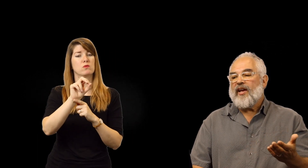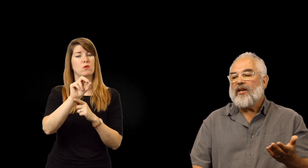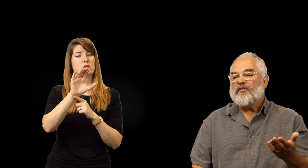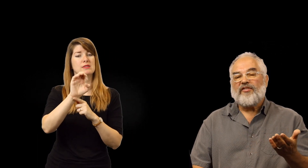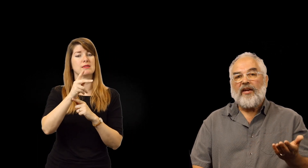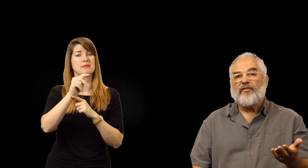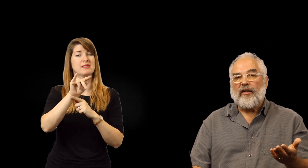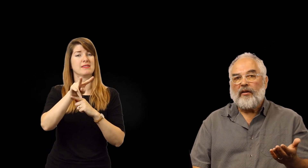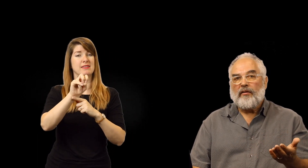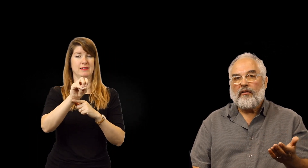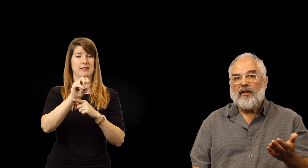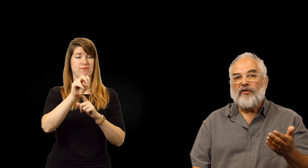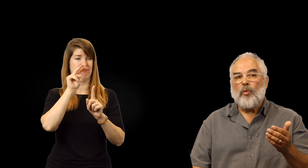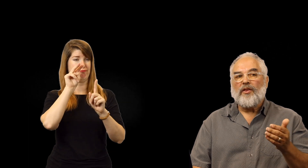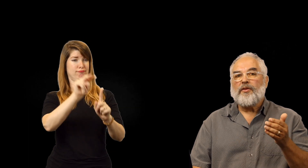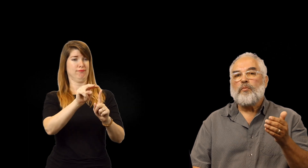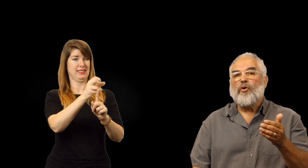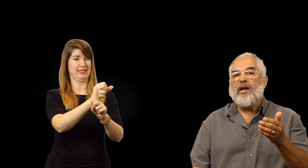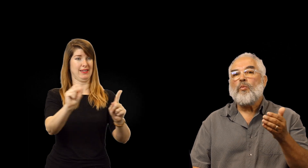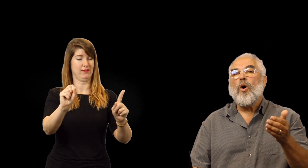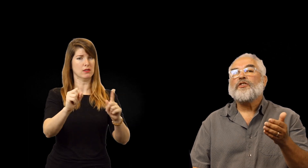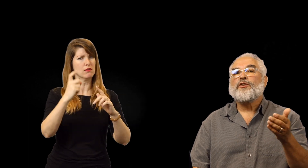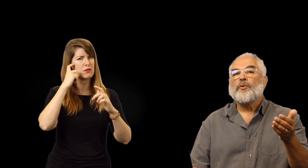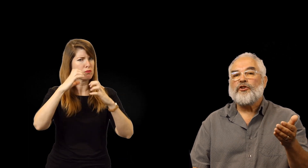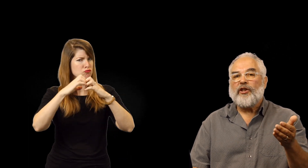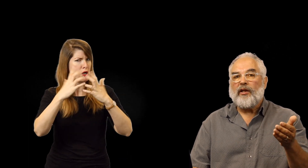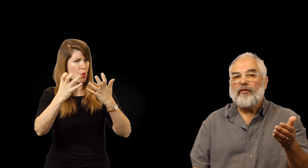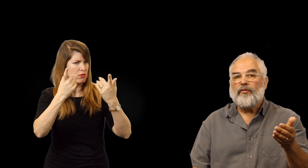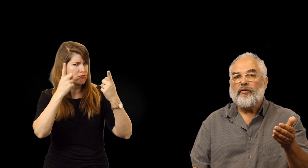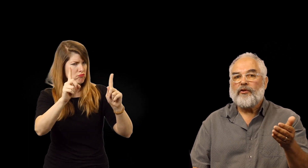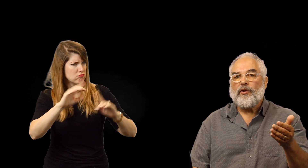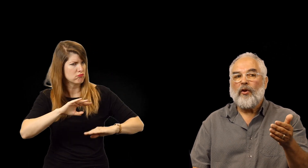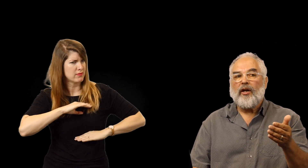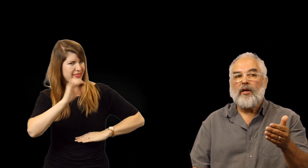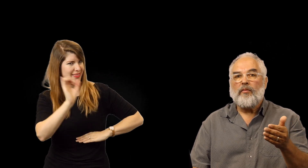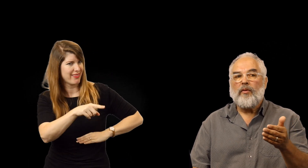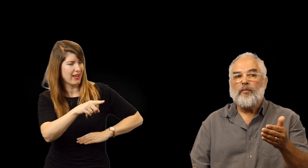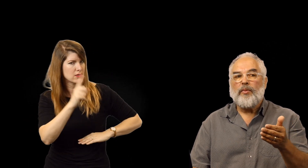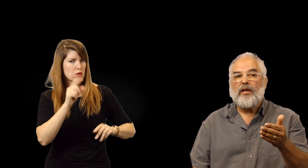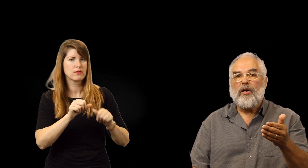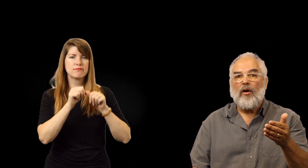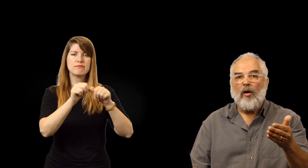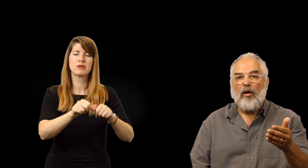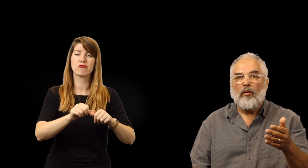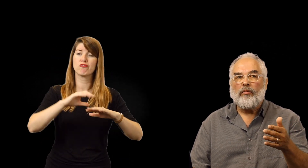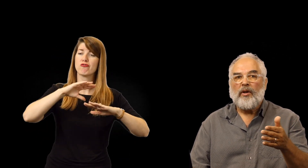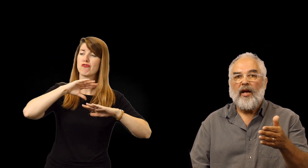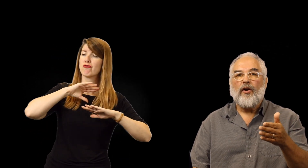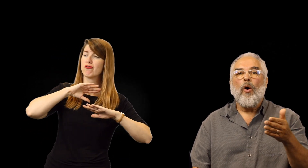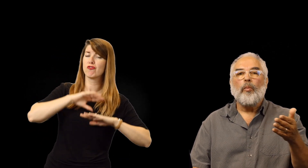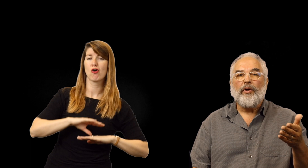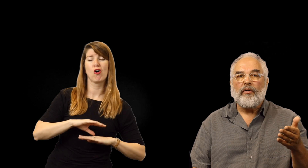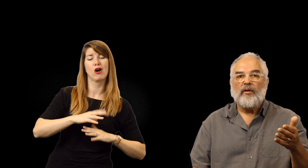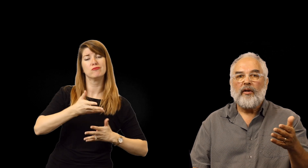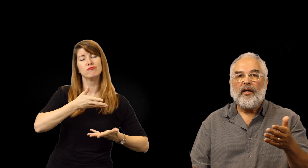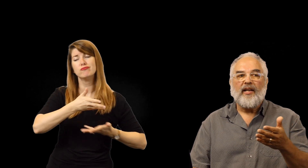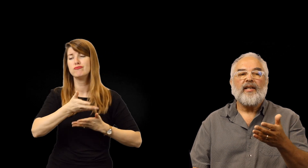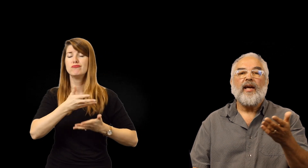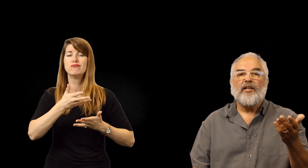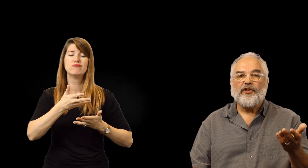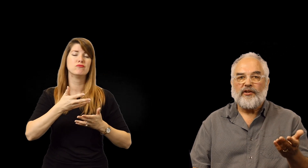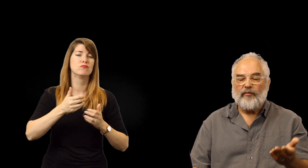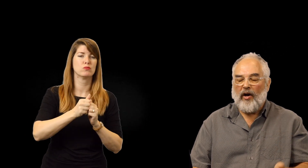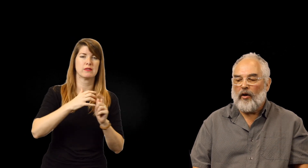neuroceptive state of safety is one that the brain wants to achieve so that it can be calm and open